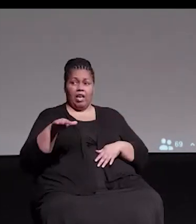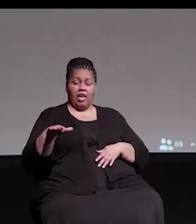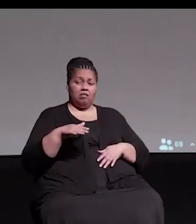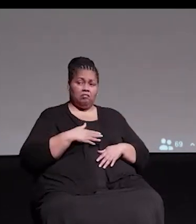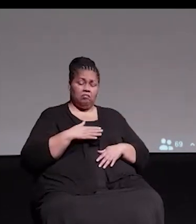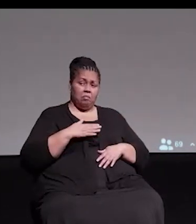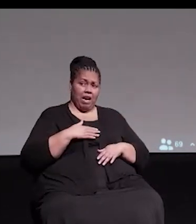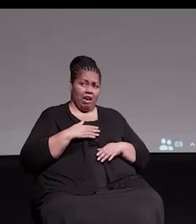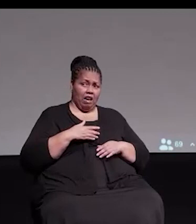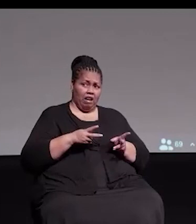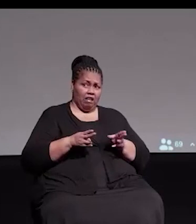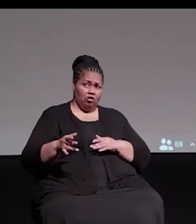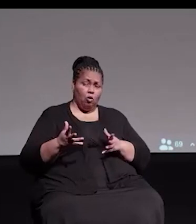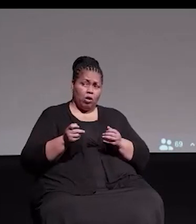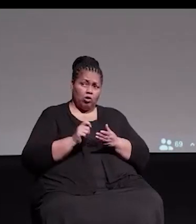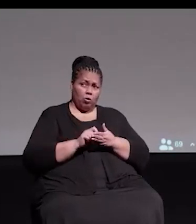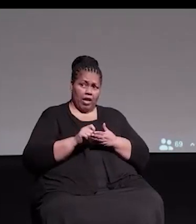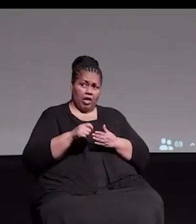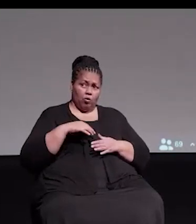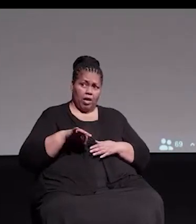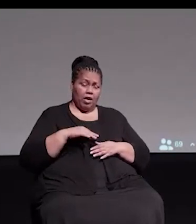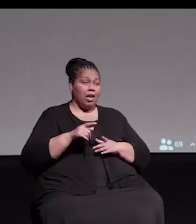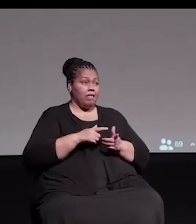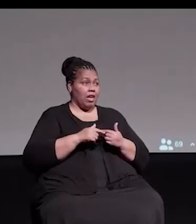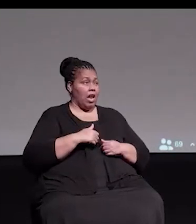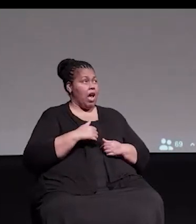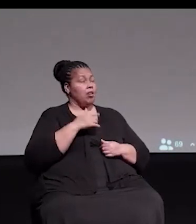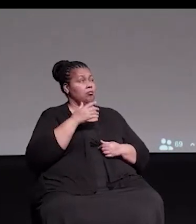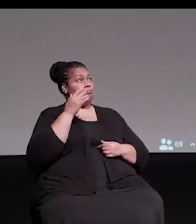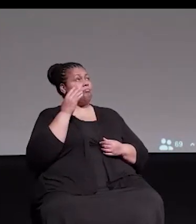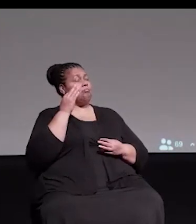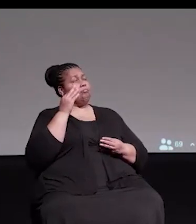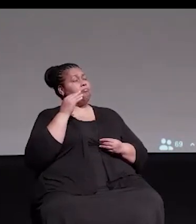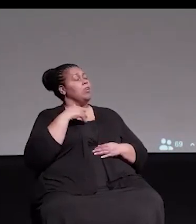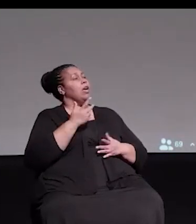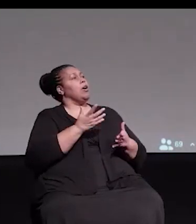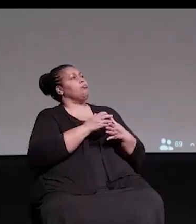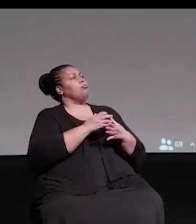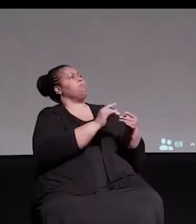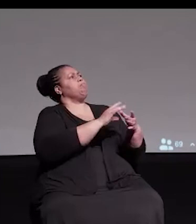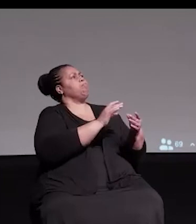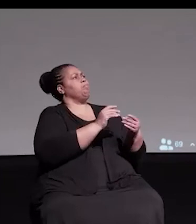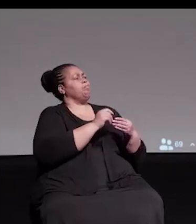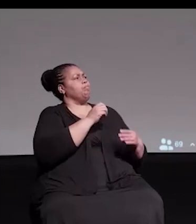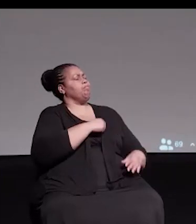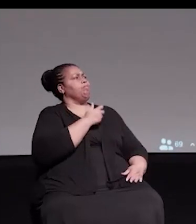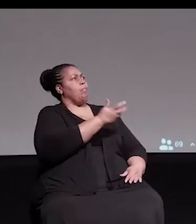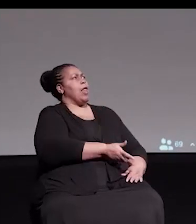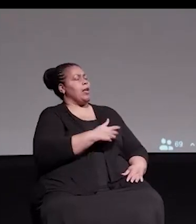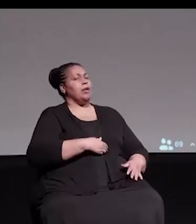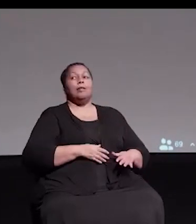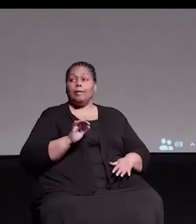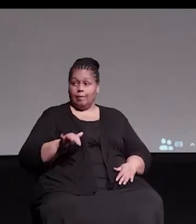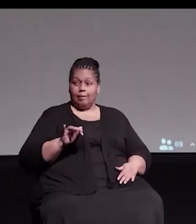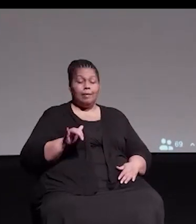for a writing credit. What do you think about this? And then I was very happy to preach. I believe she got the writing credit. Everyone